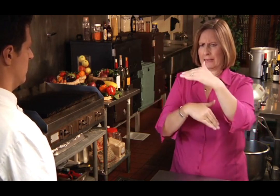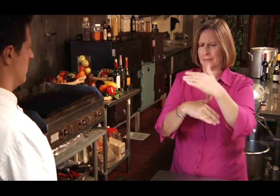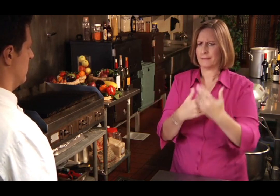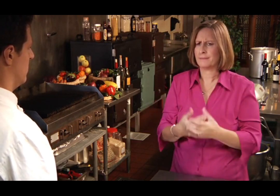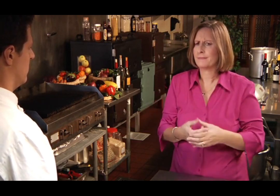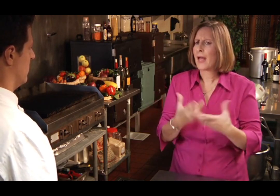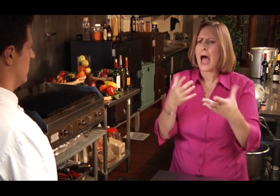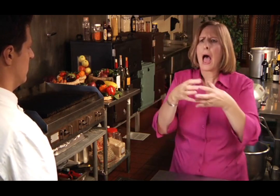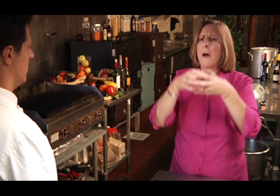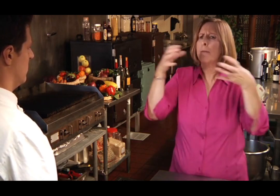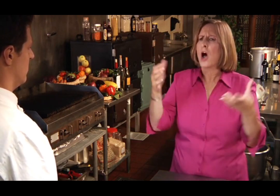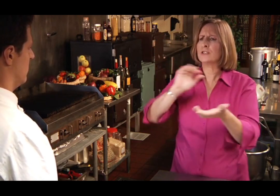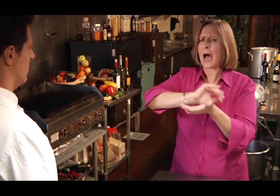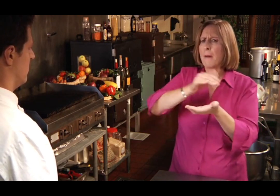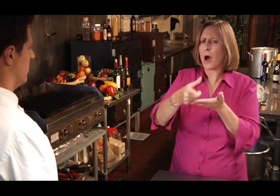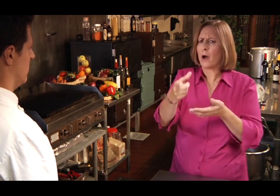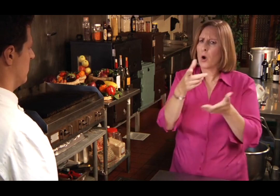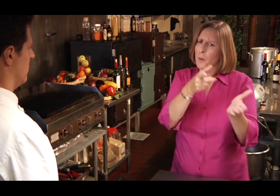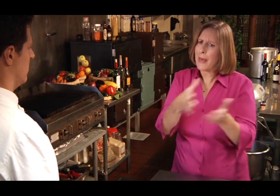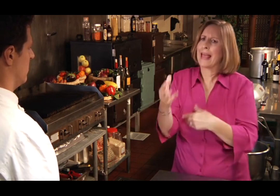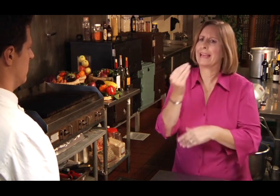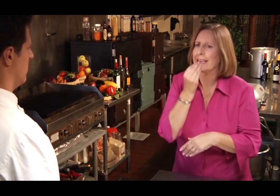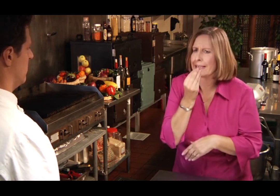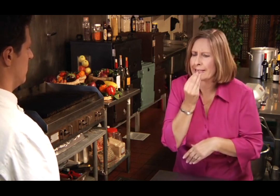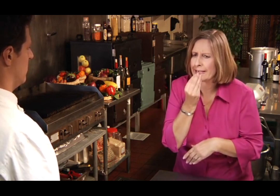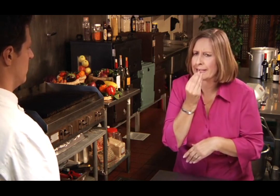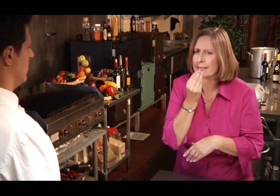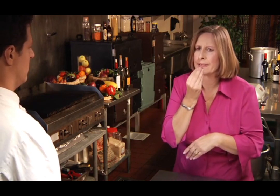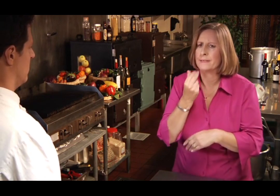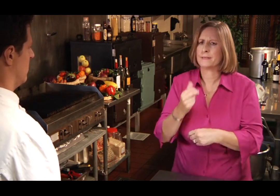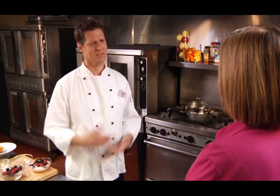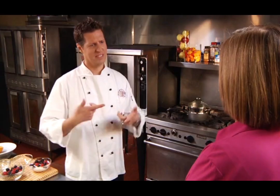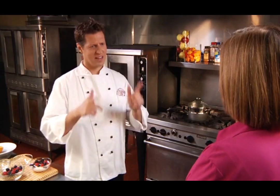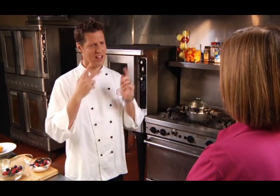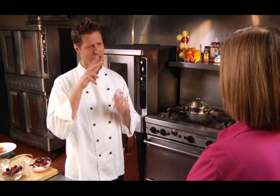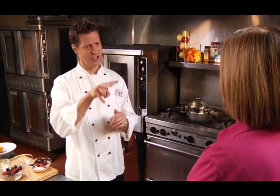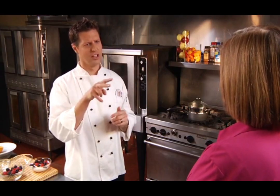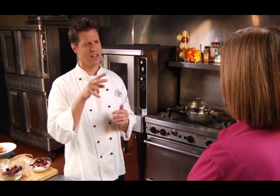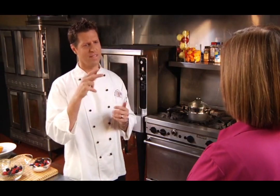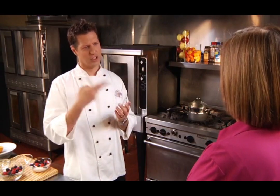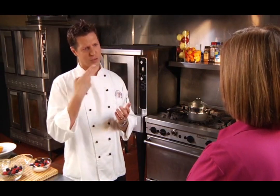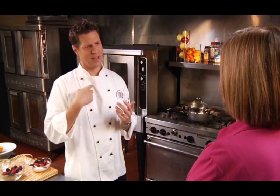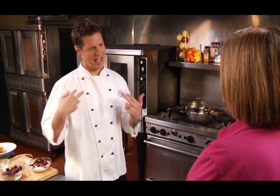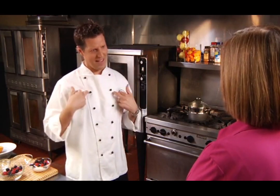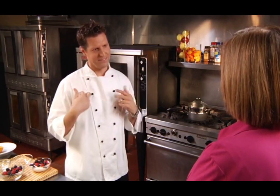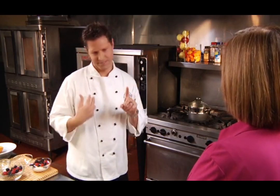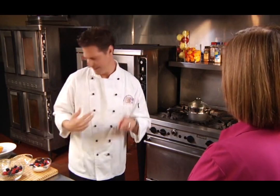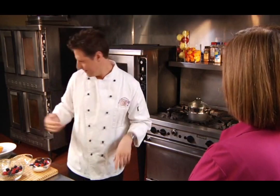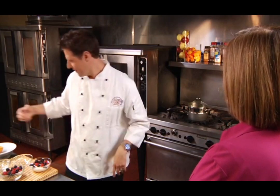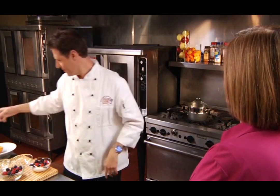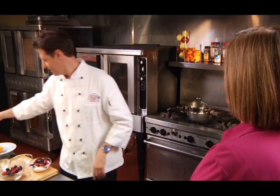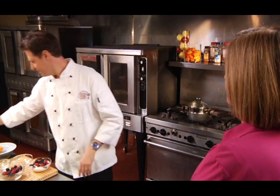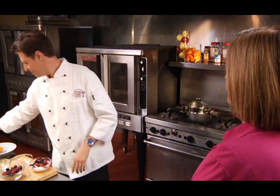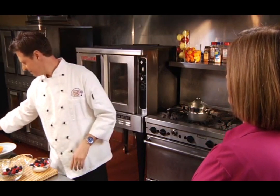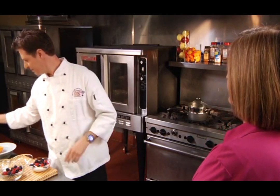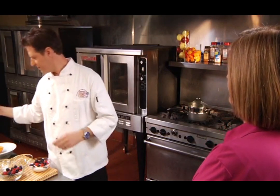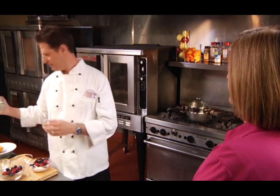the package? How many servings do you plan to eat? Let's look at the soup I have here.